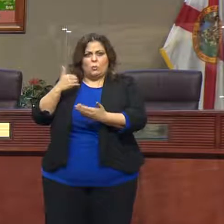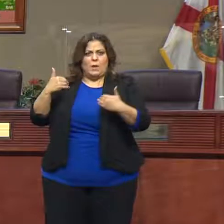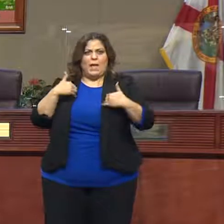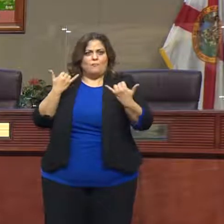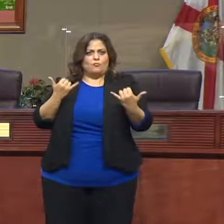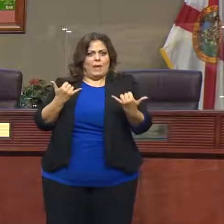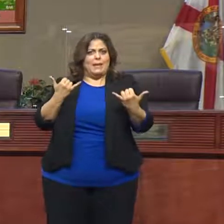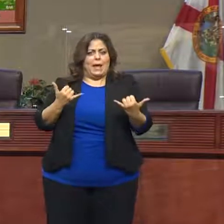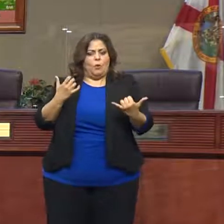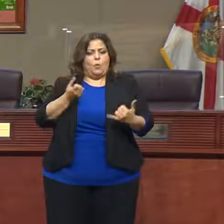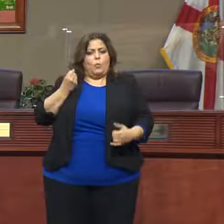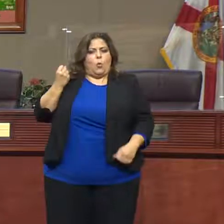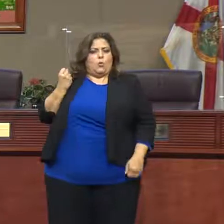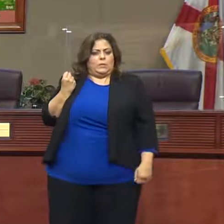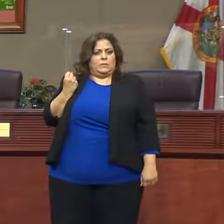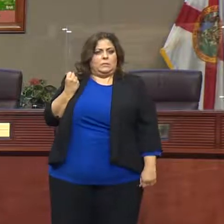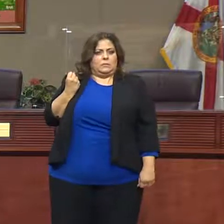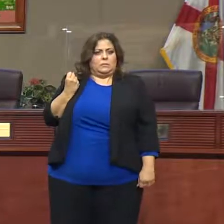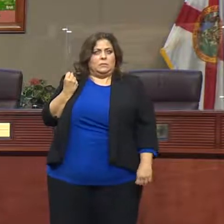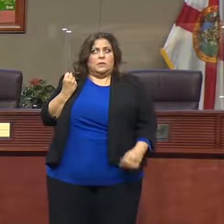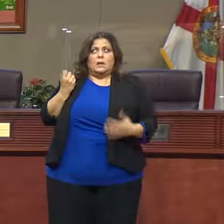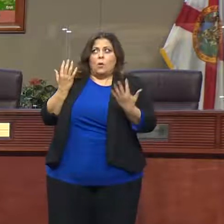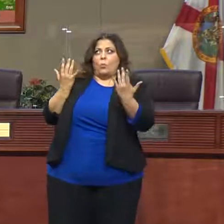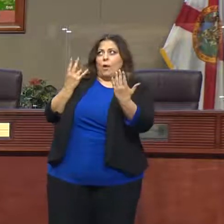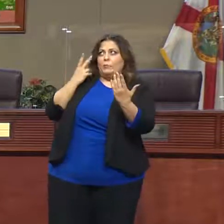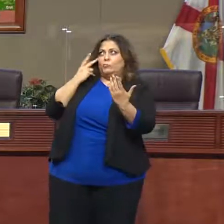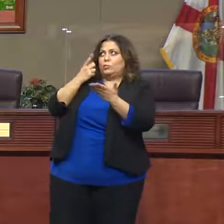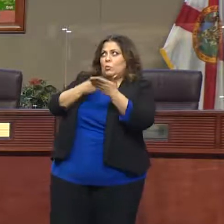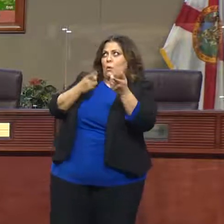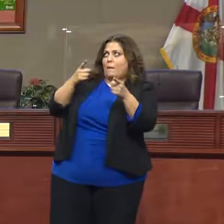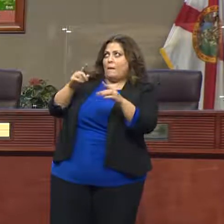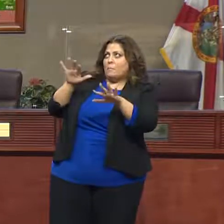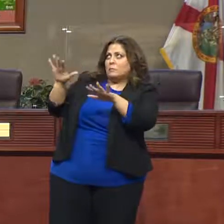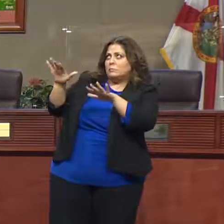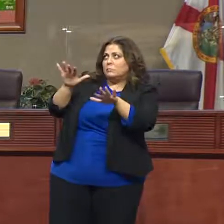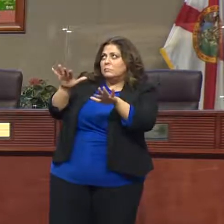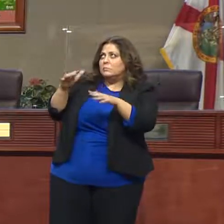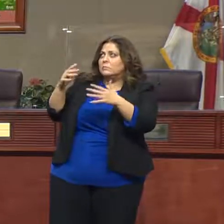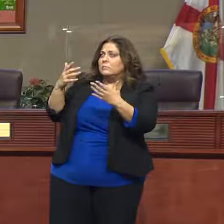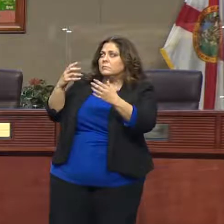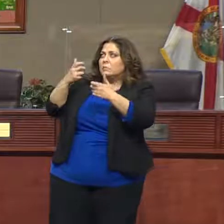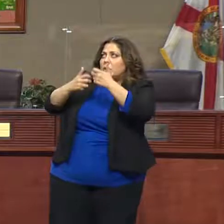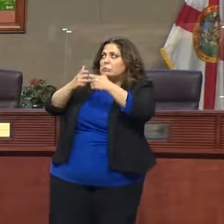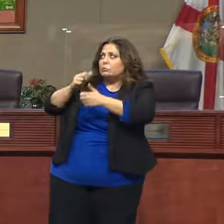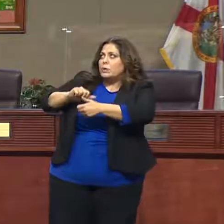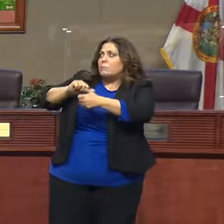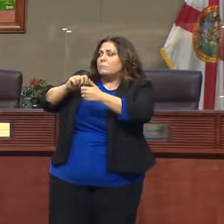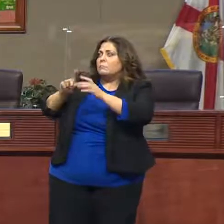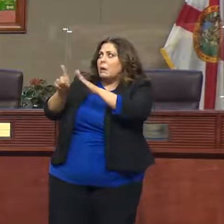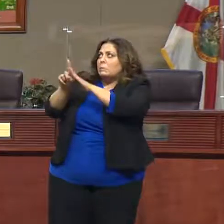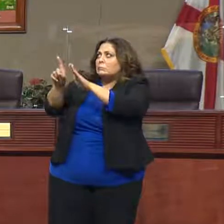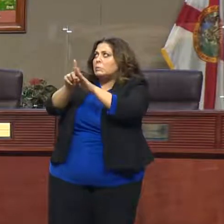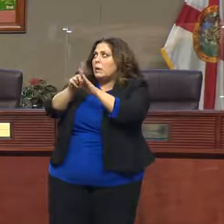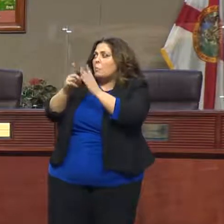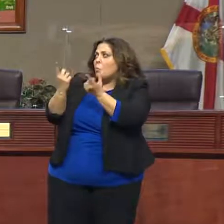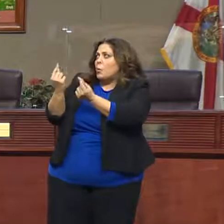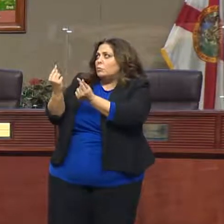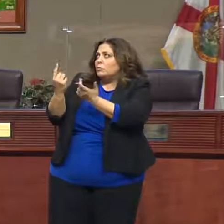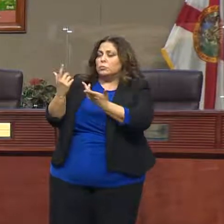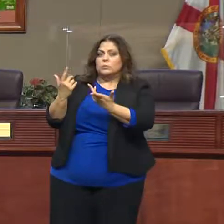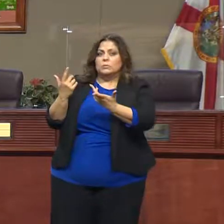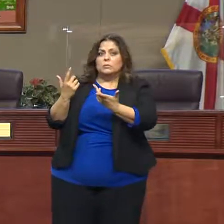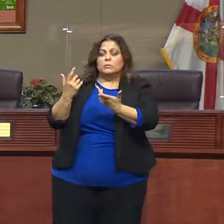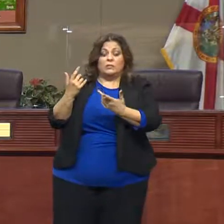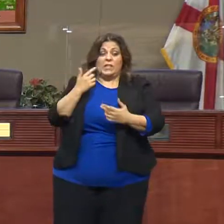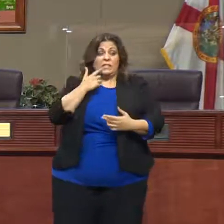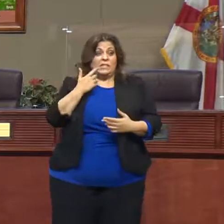holding until this issue gets determined what to do and what to do with that vaccine. Either, send it